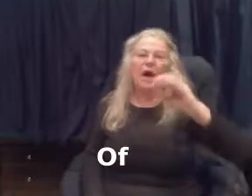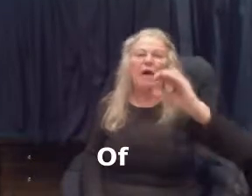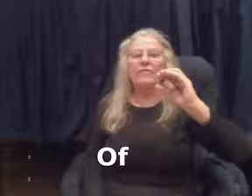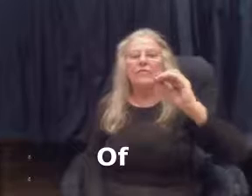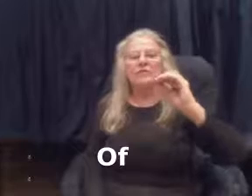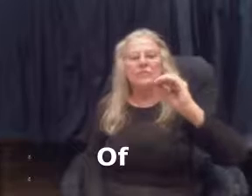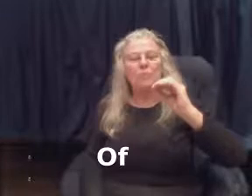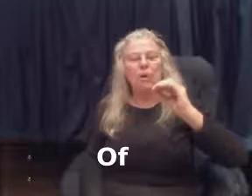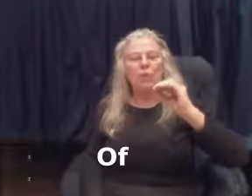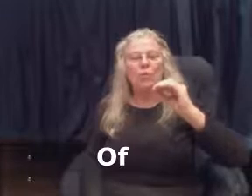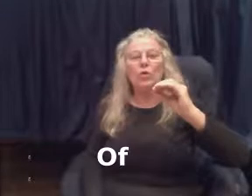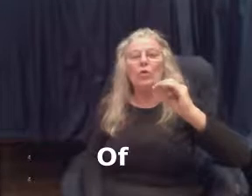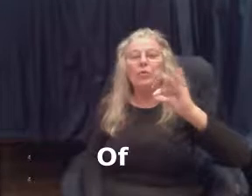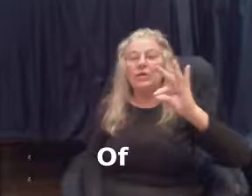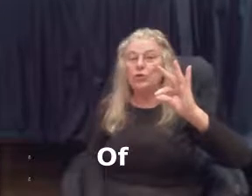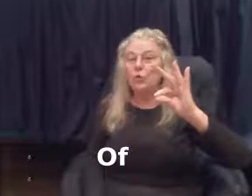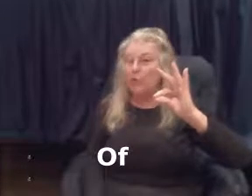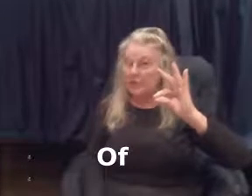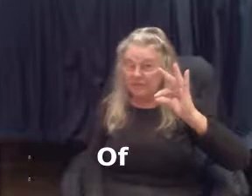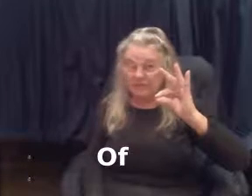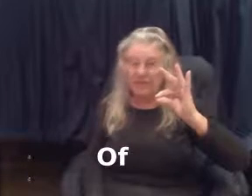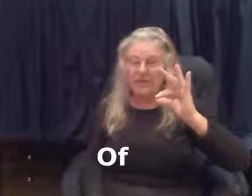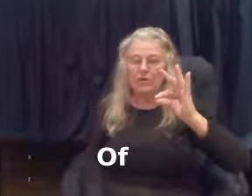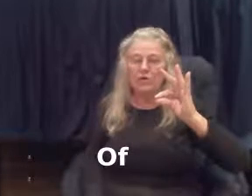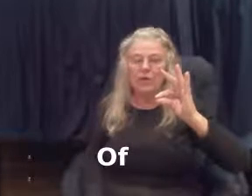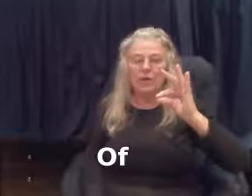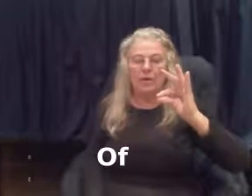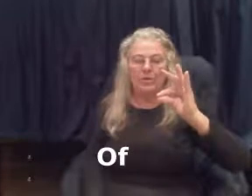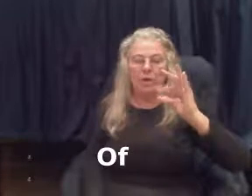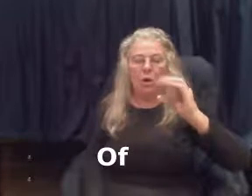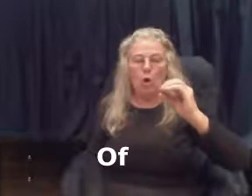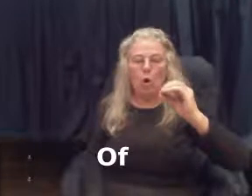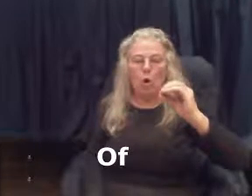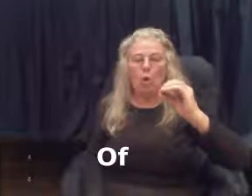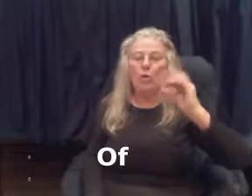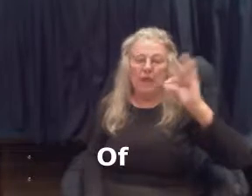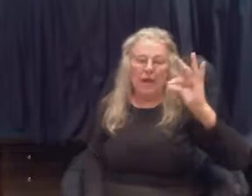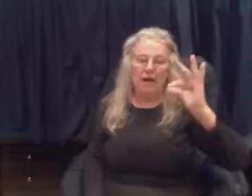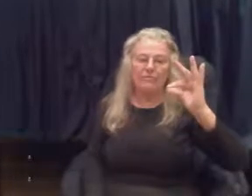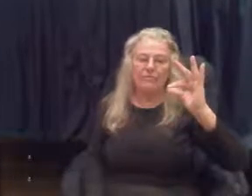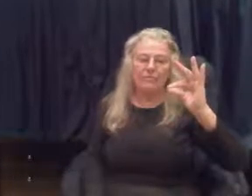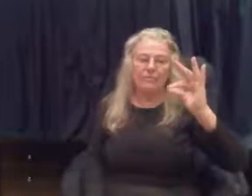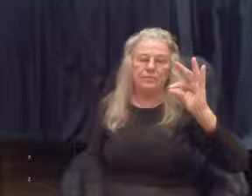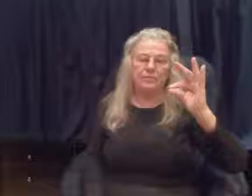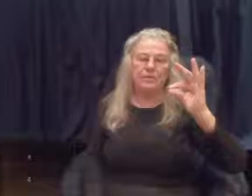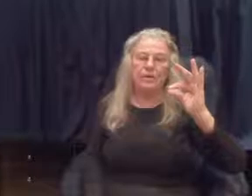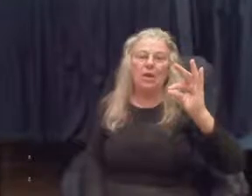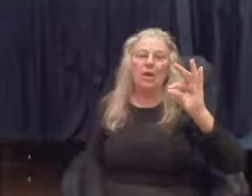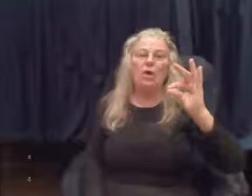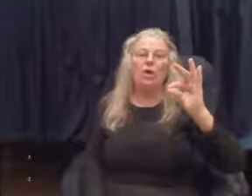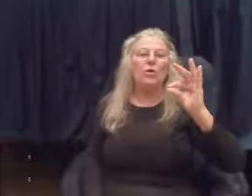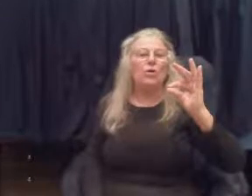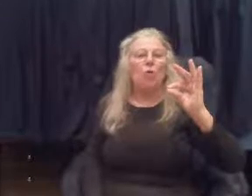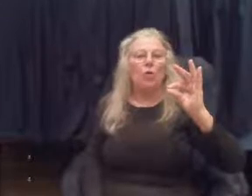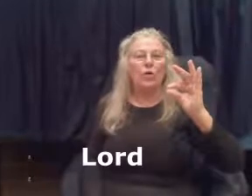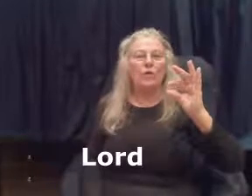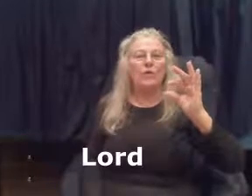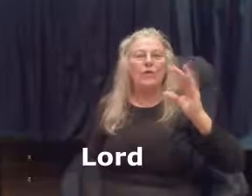Of is a small word that you're going to finger spell. O F. Lord. If